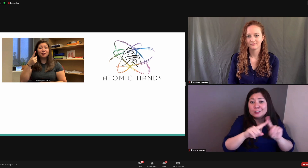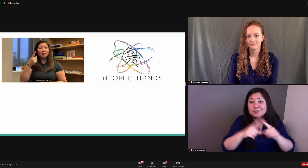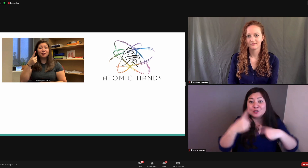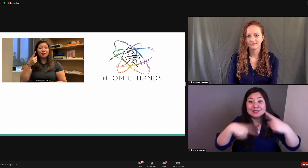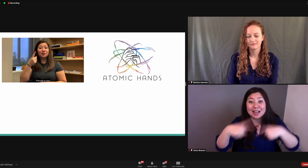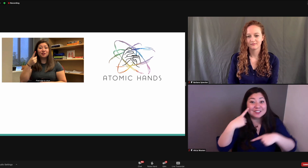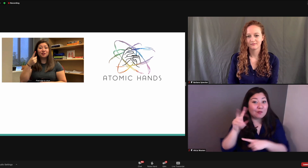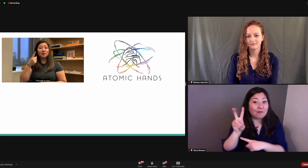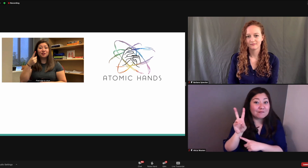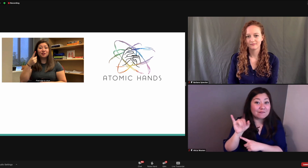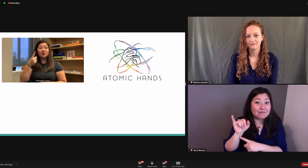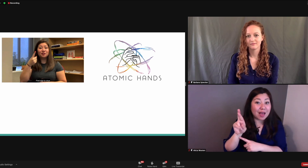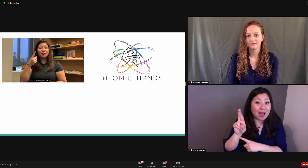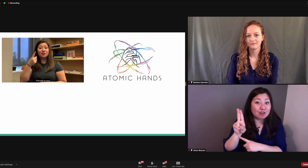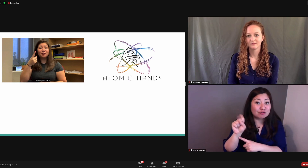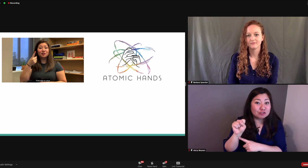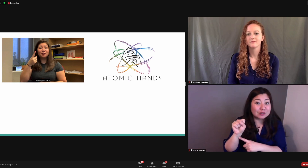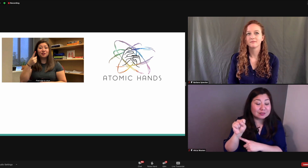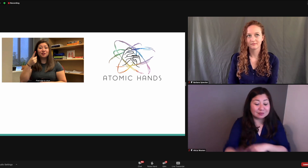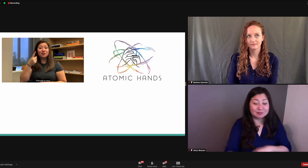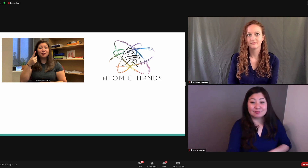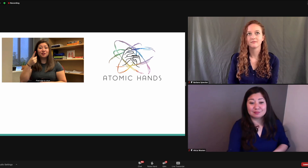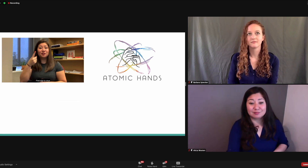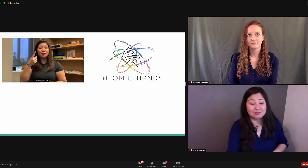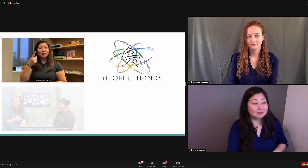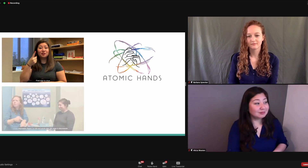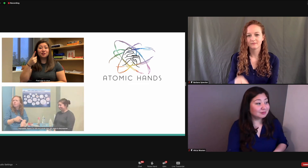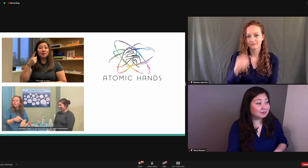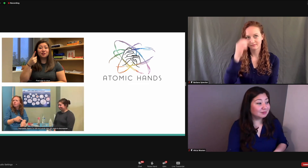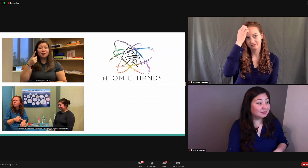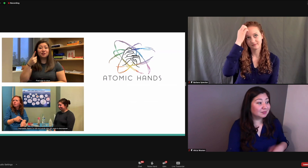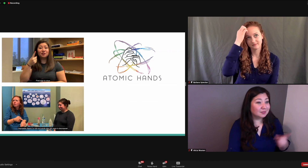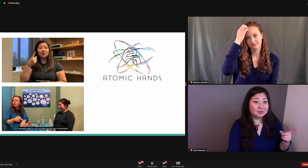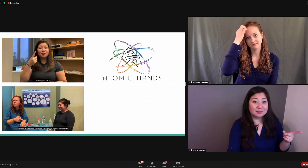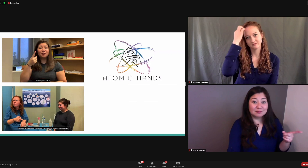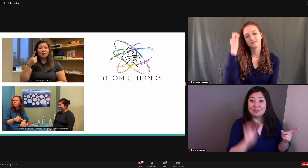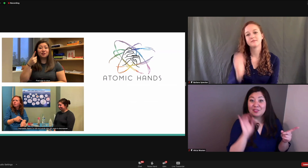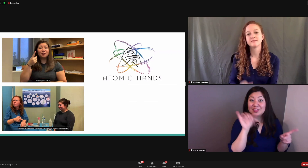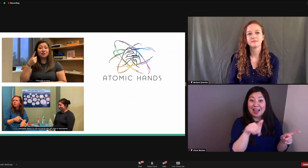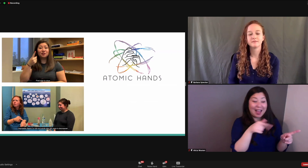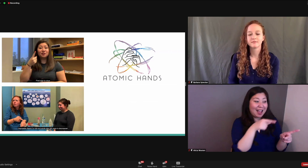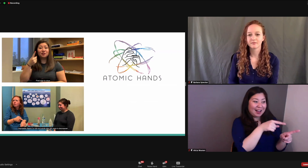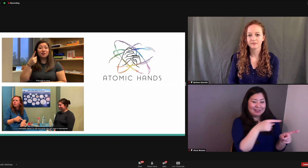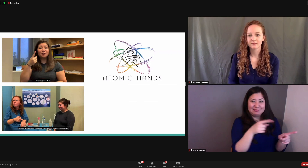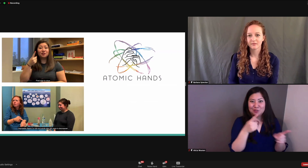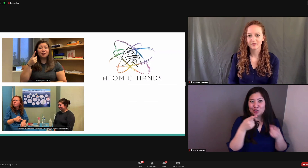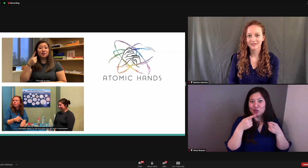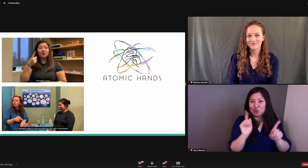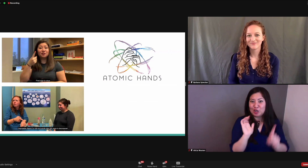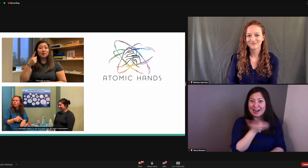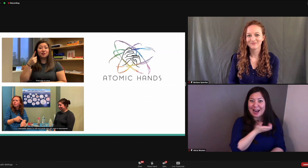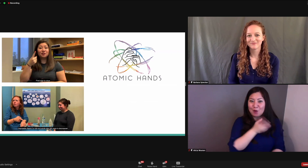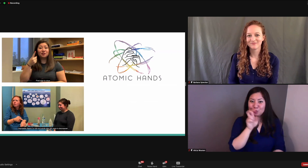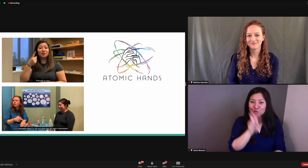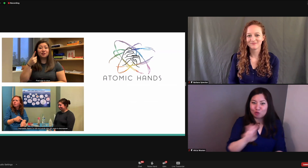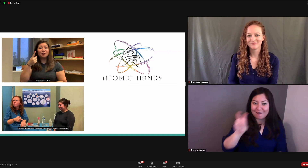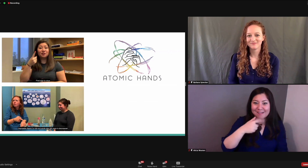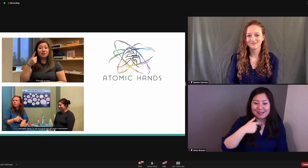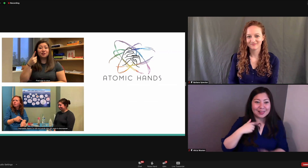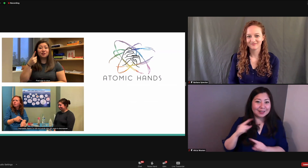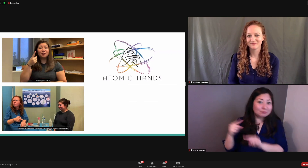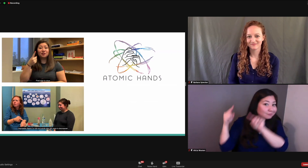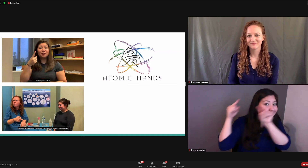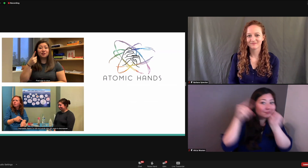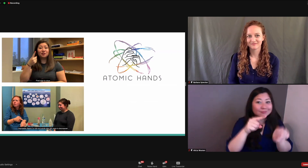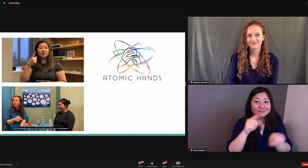Spotlighting different STEM scientists. And last one focused more on user-friendly, trying